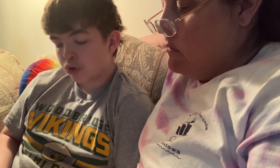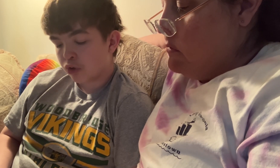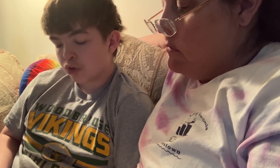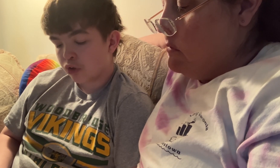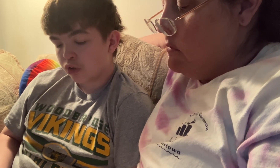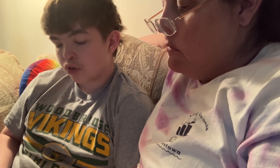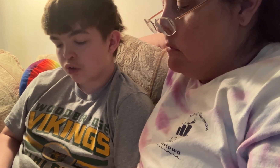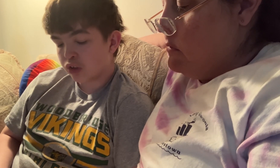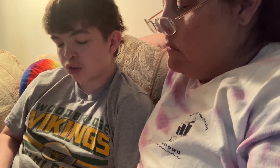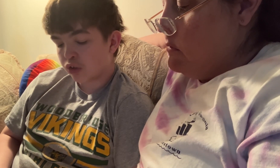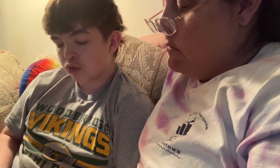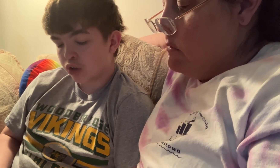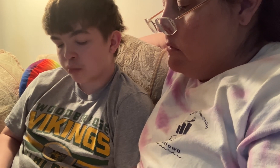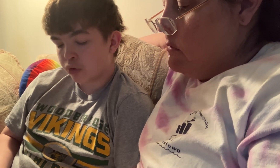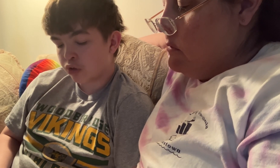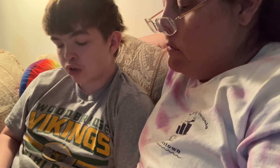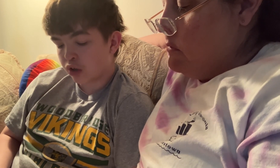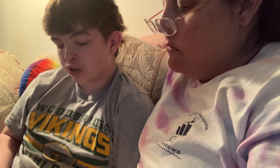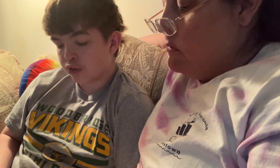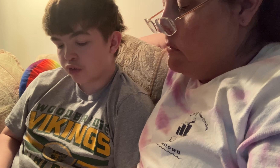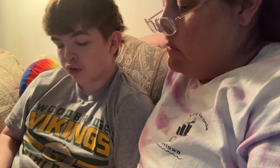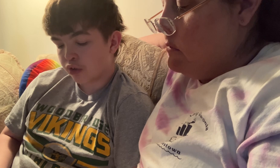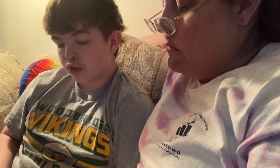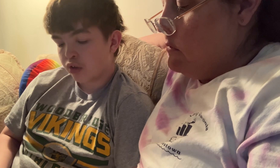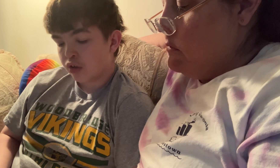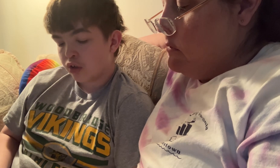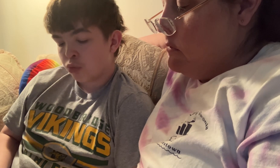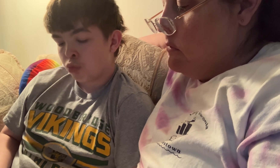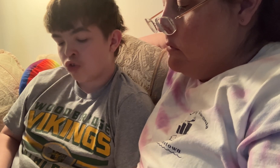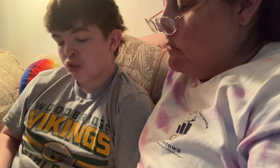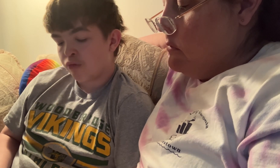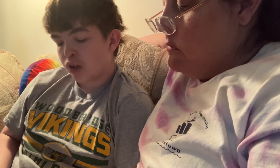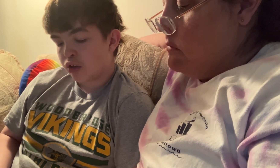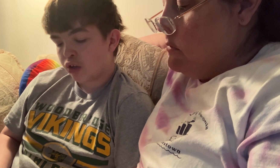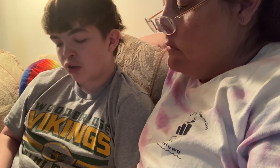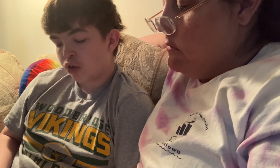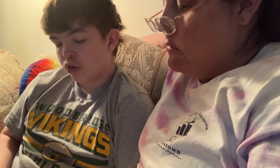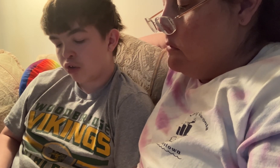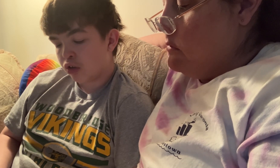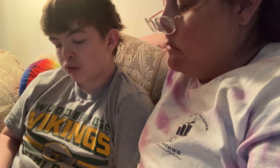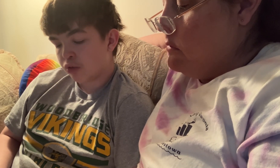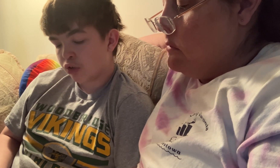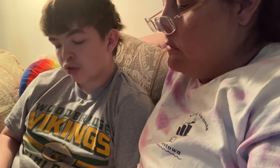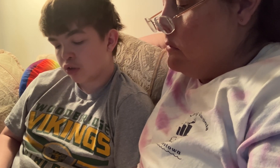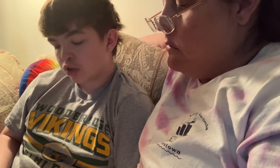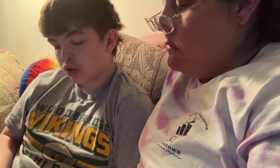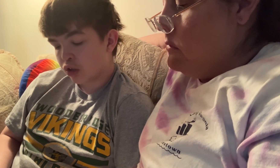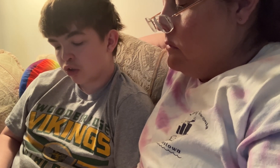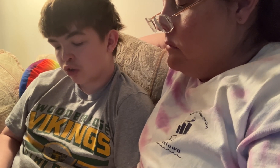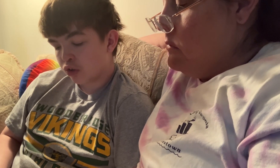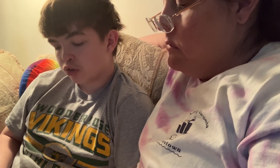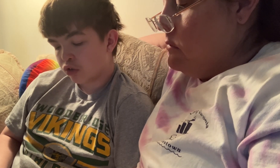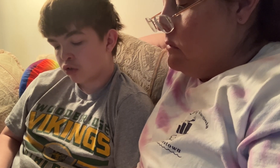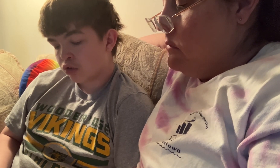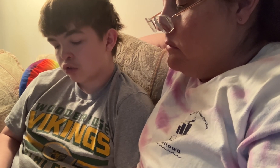her disagreeable thoughts, which affected her liver and her